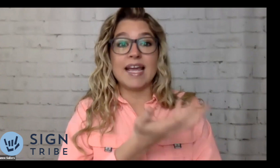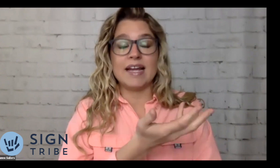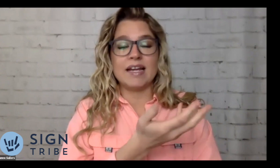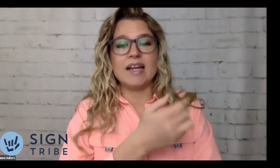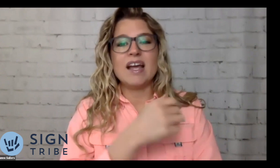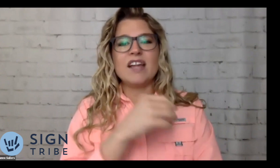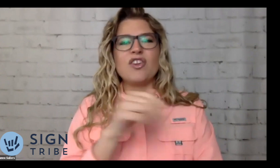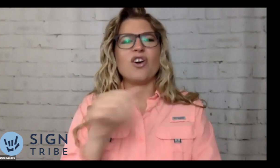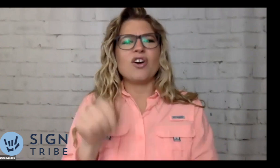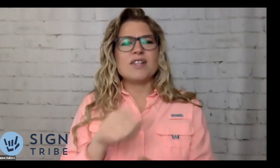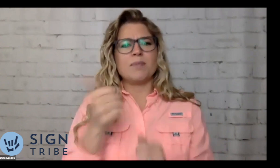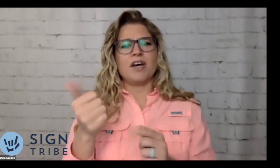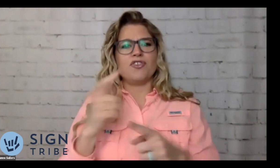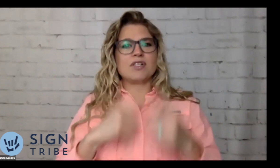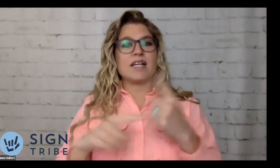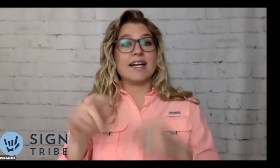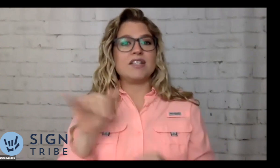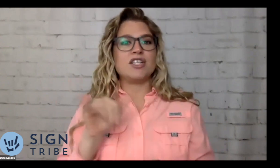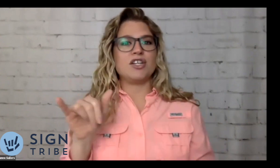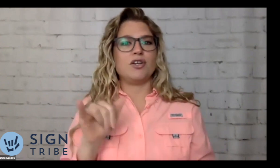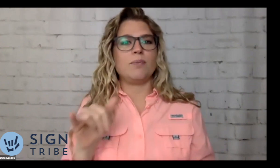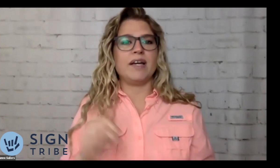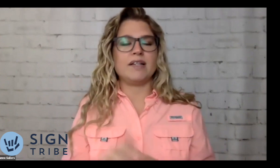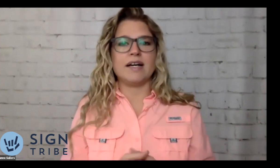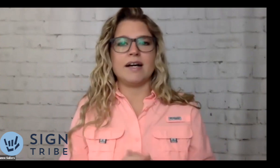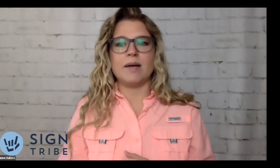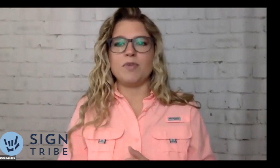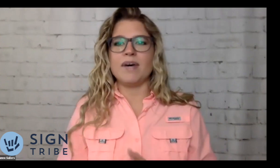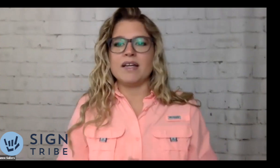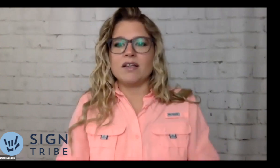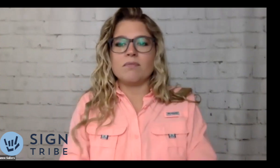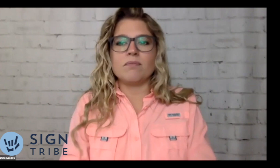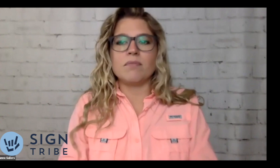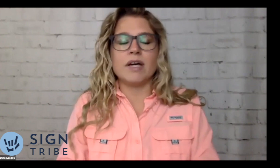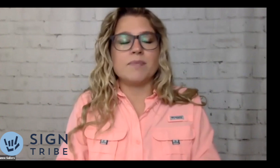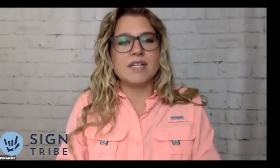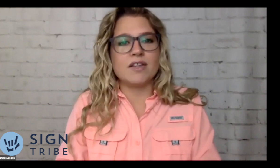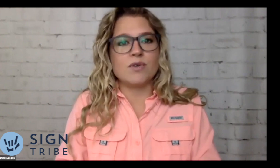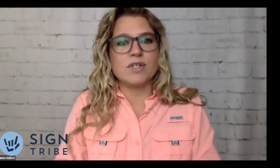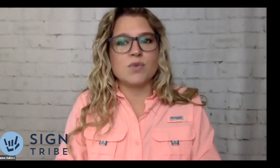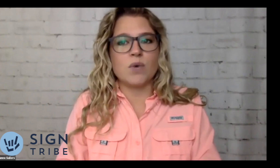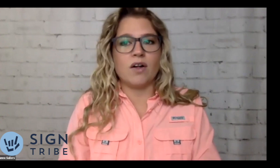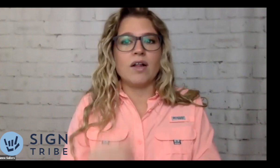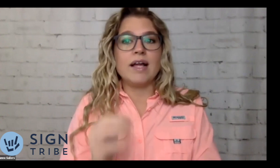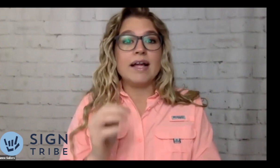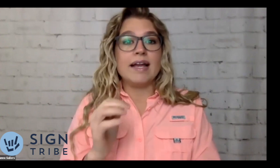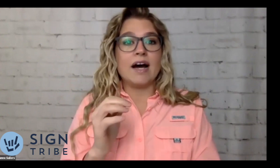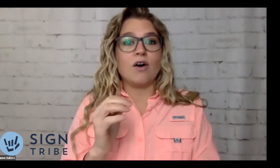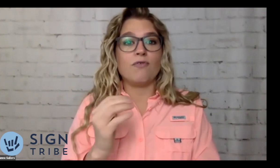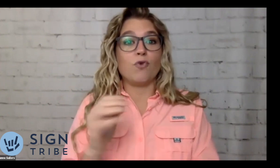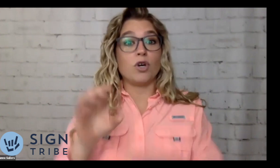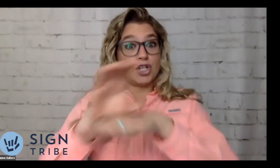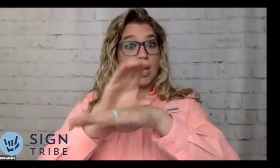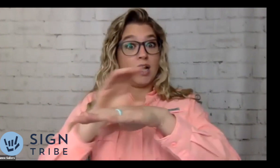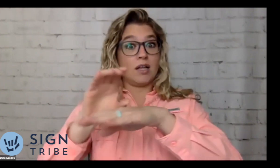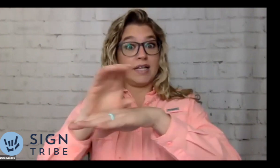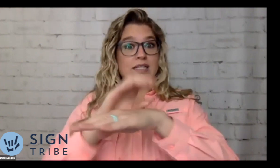candy. There are some other signs too, but you might see those as well. Now for chocolate,